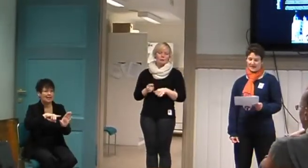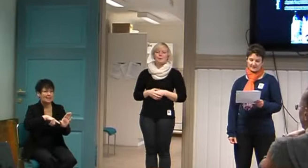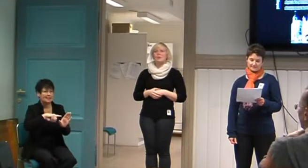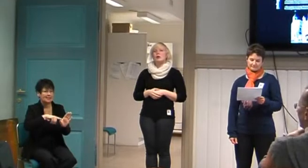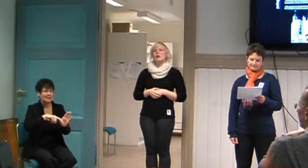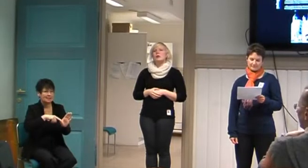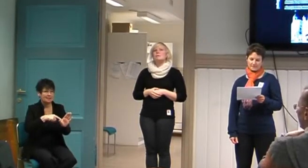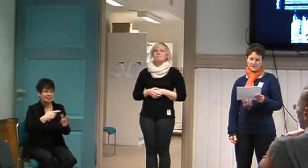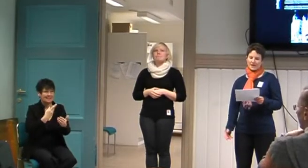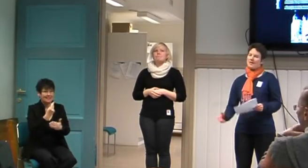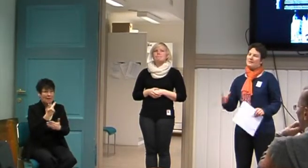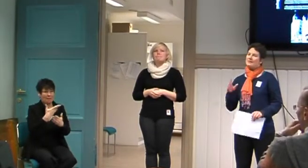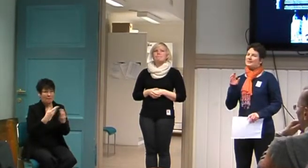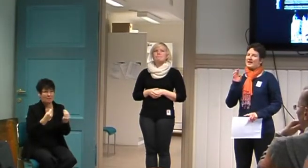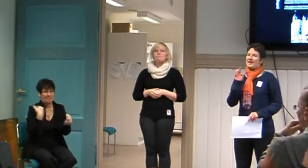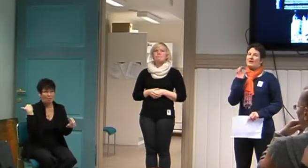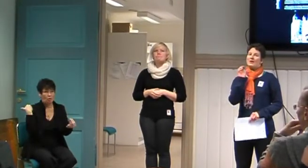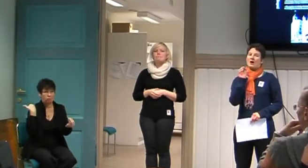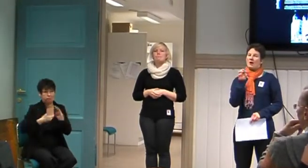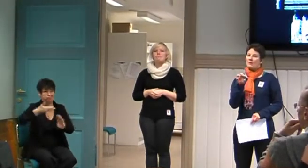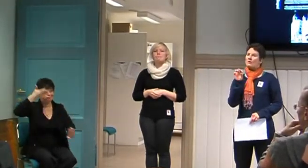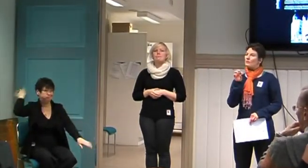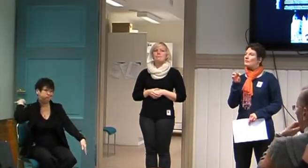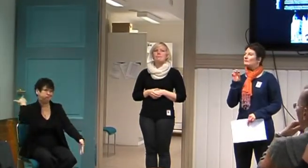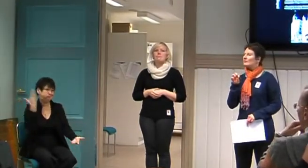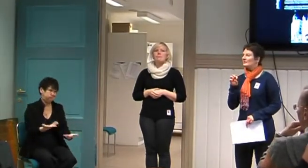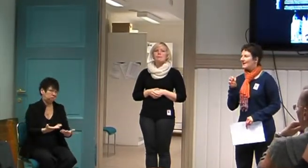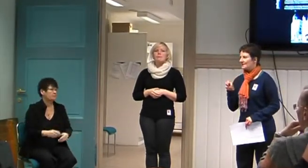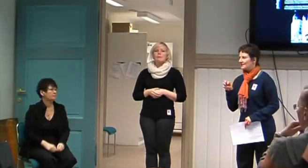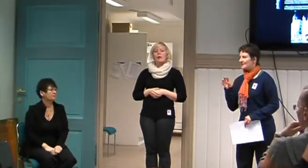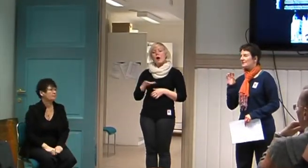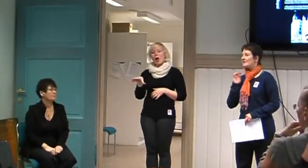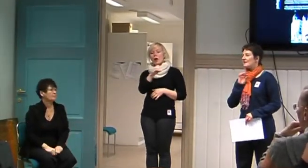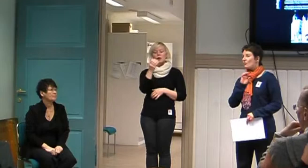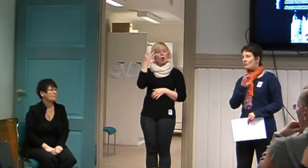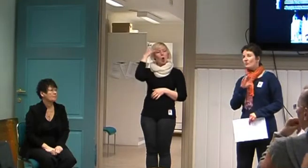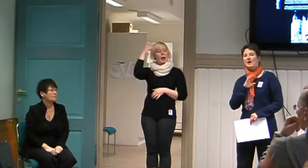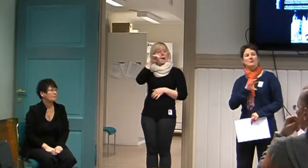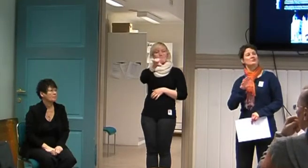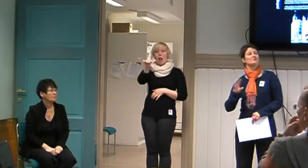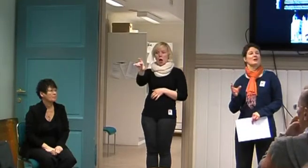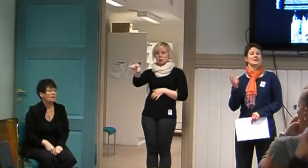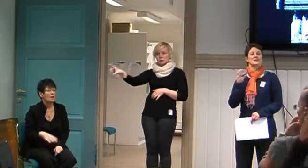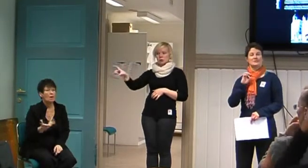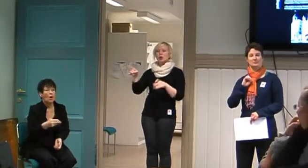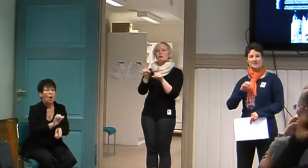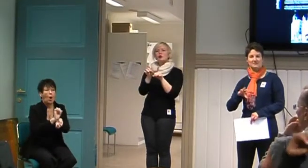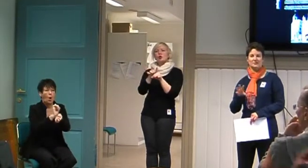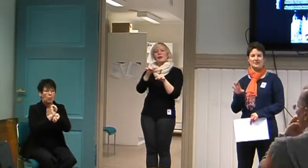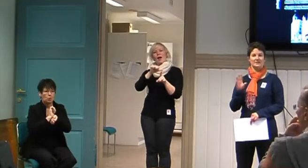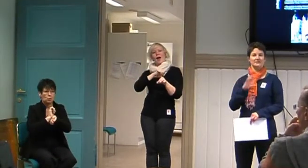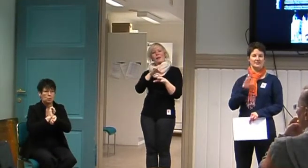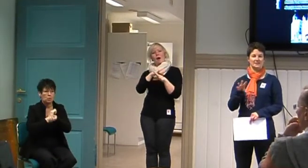than that. There are all royal palaces though, so they're all owned by